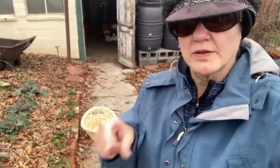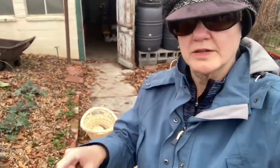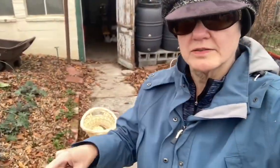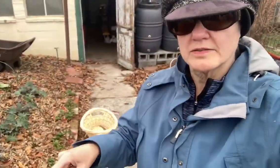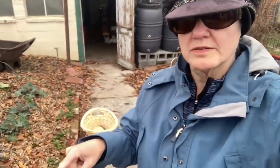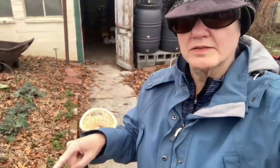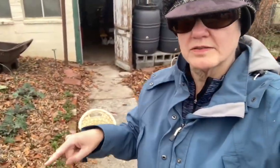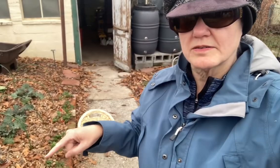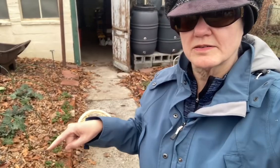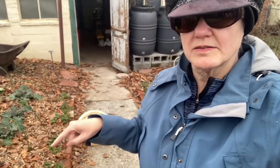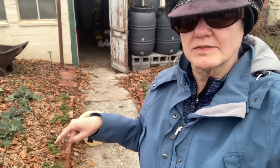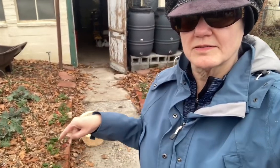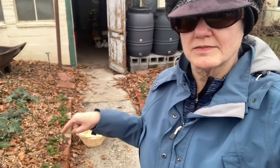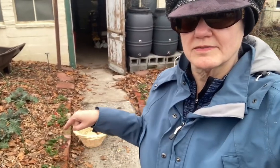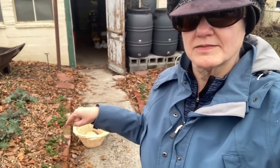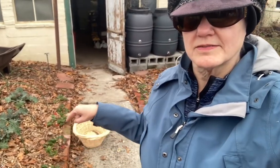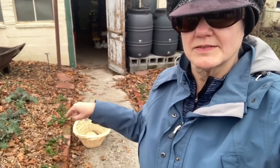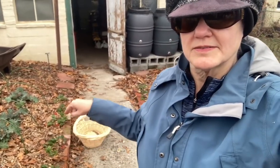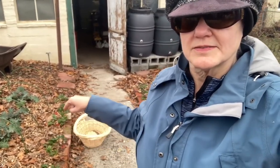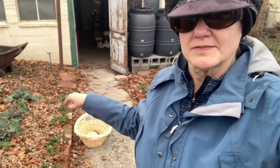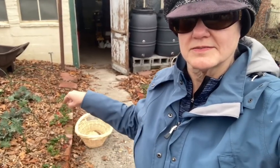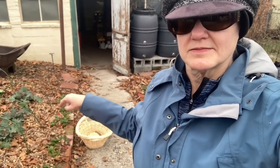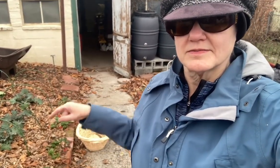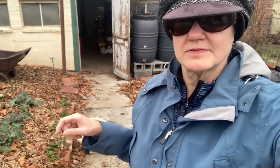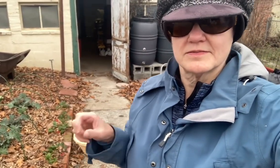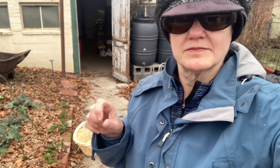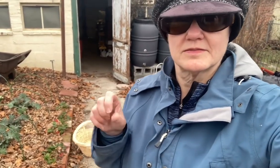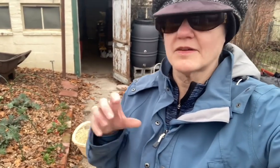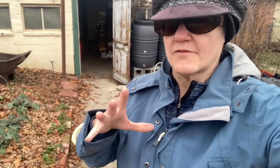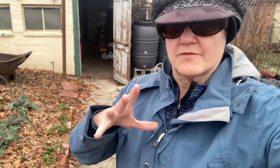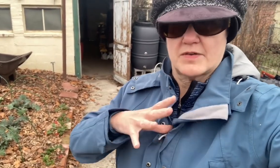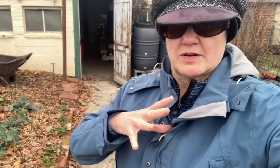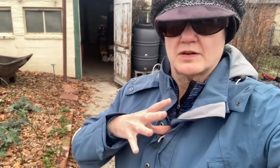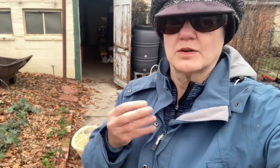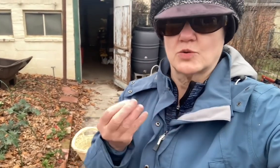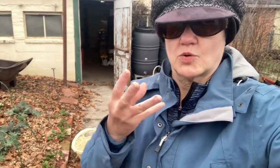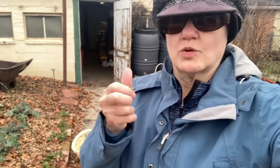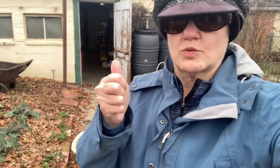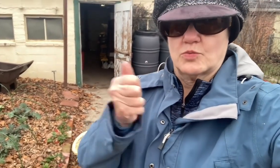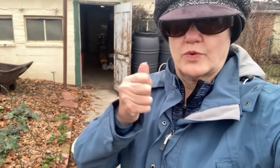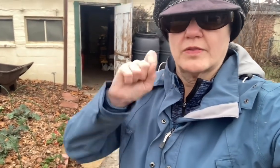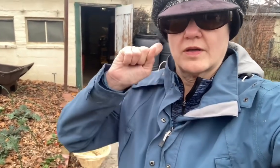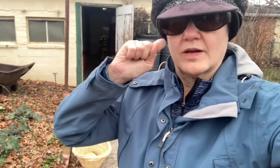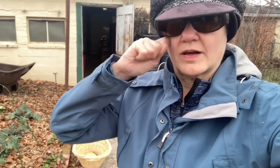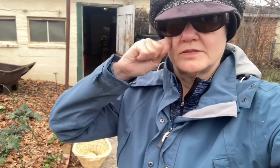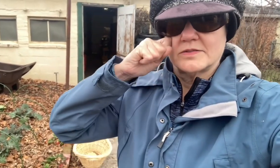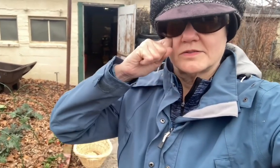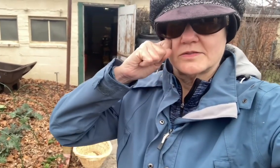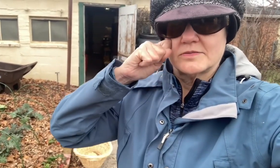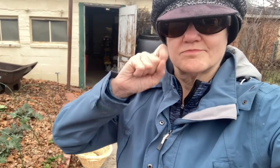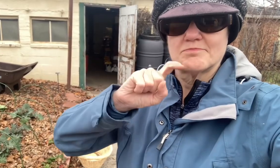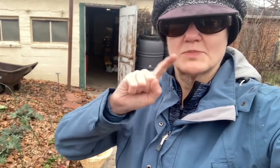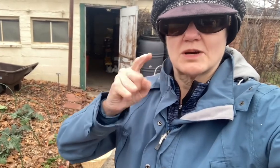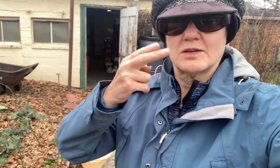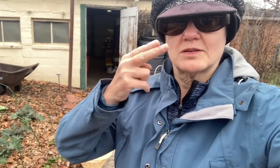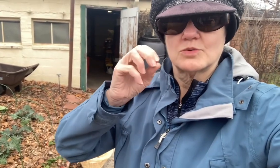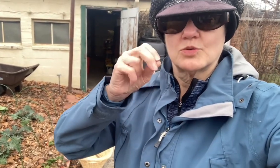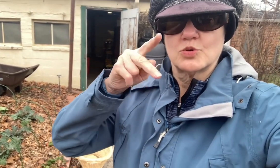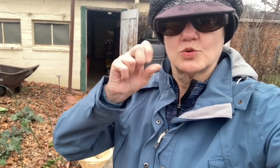Now see the strawberries along here? They are an excellent companion plant for the onions. But